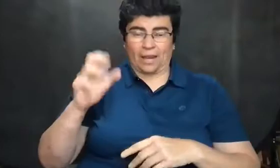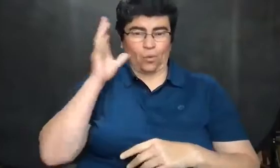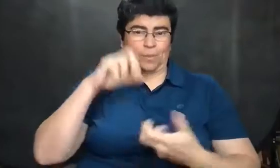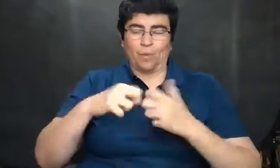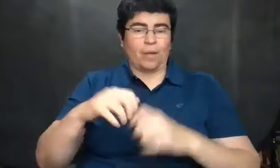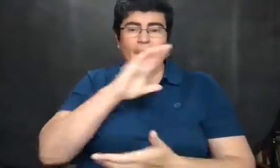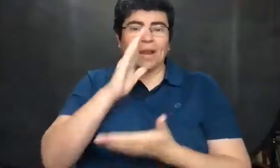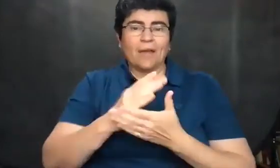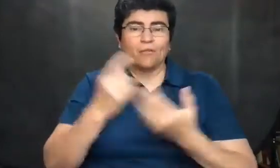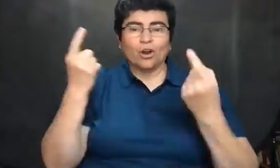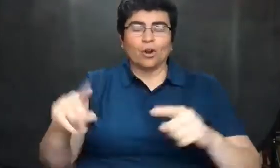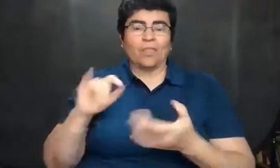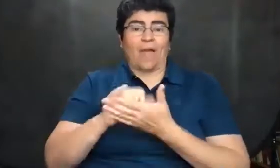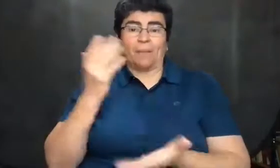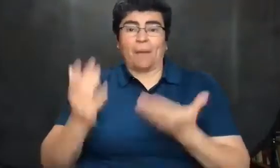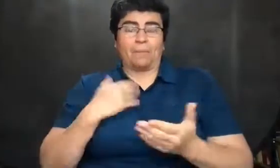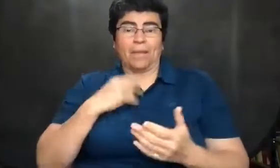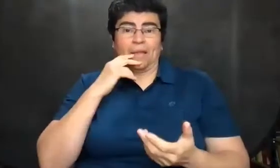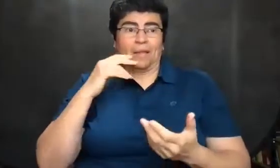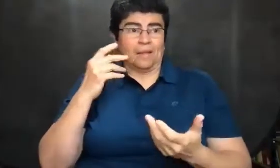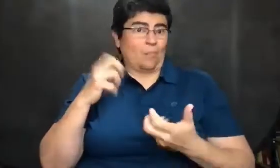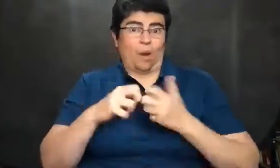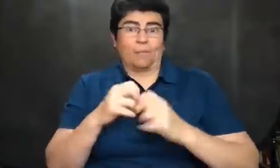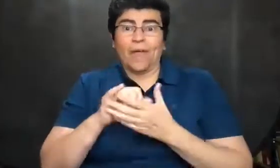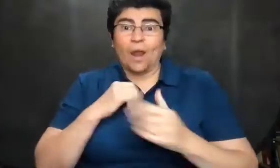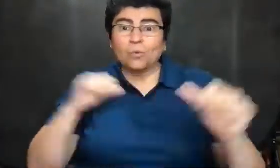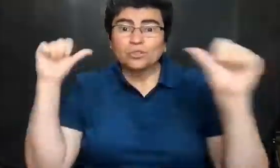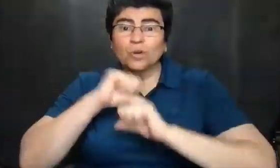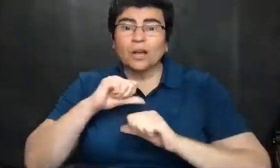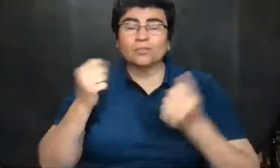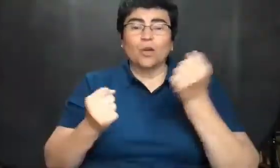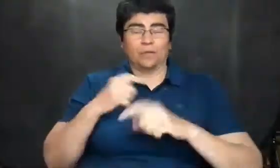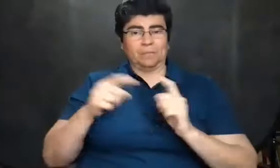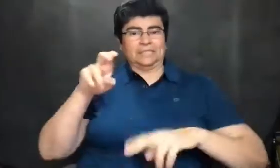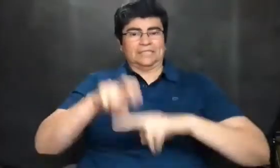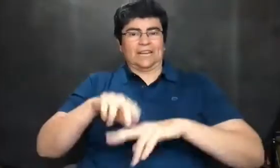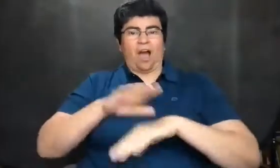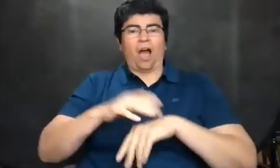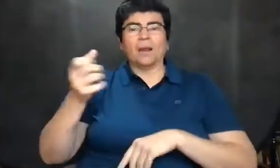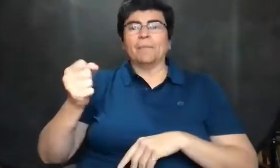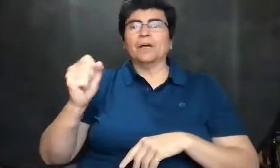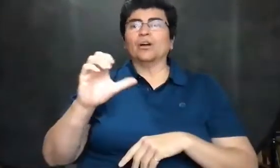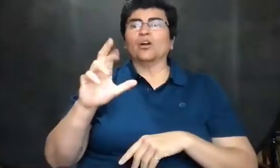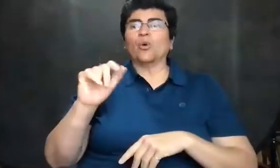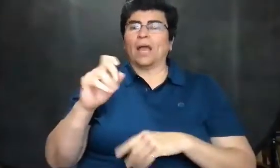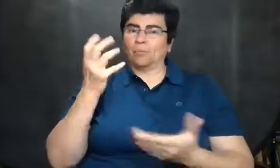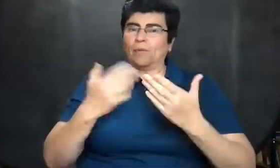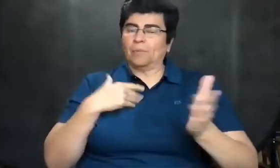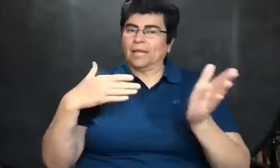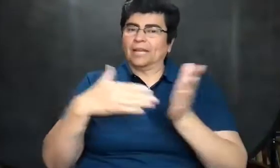it might be a problem that I was drunk. I just knew that sitting on a milk crate was probably against the law. And I rolled down my window,